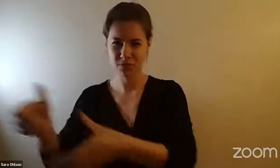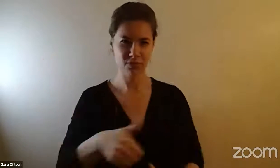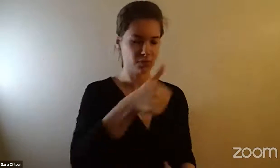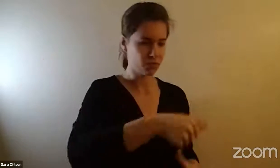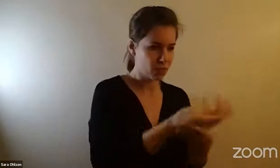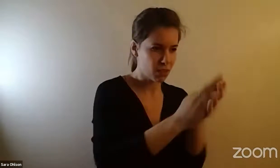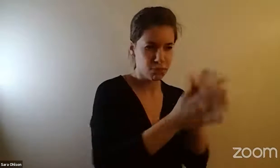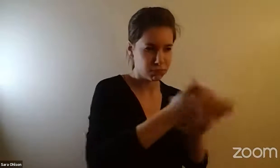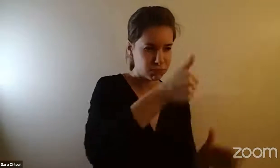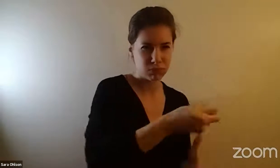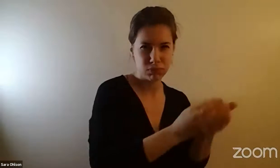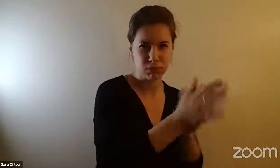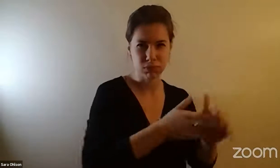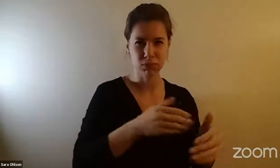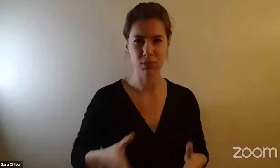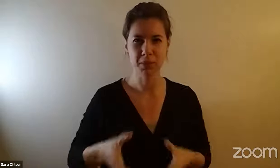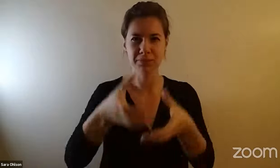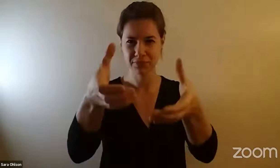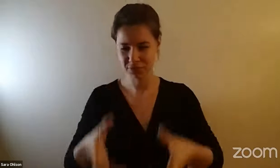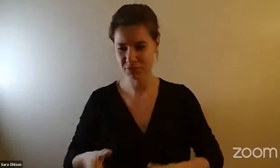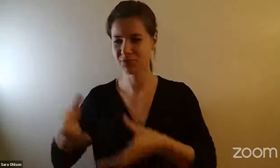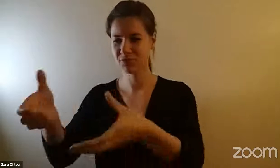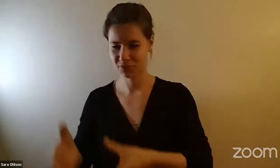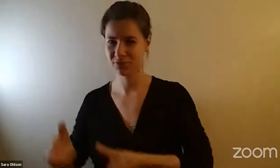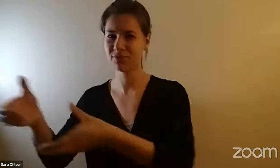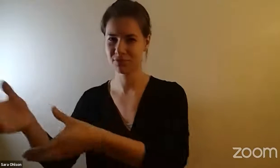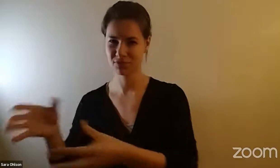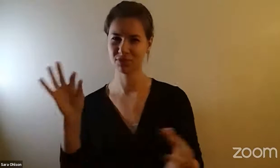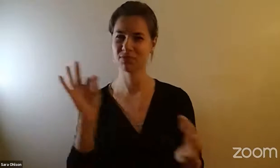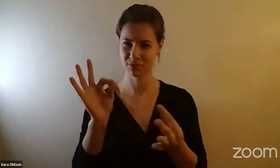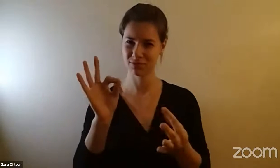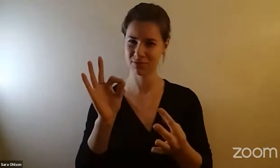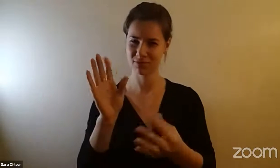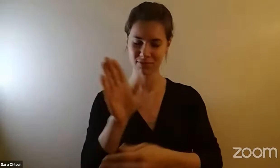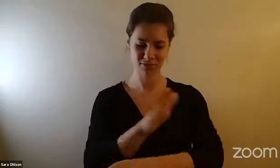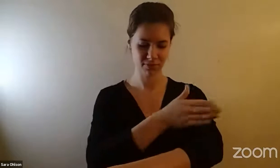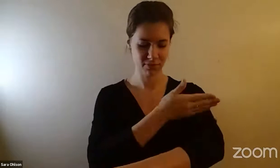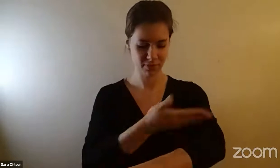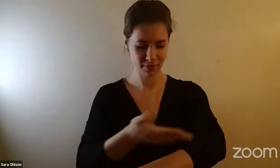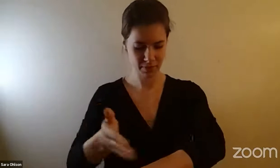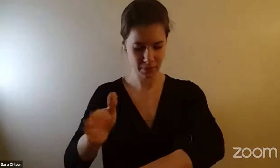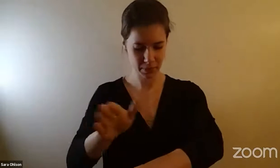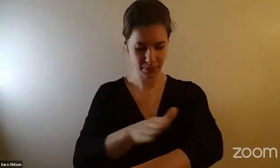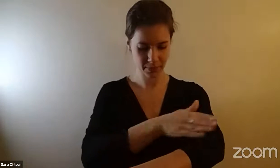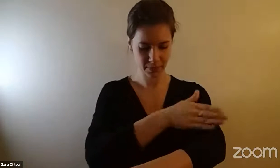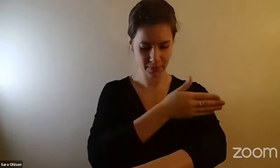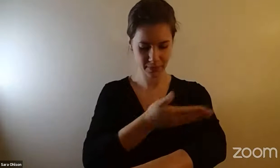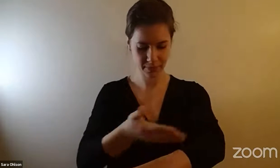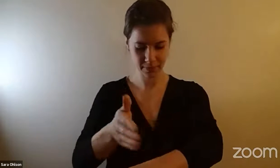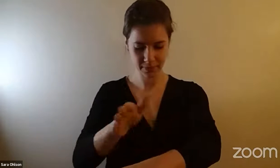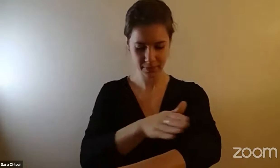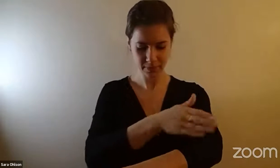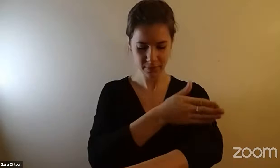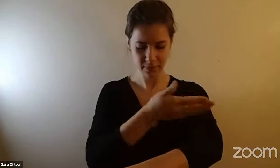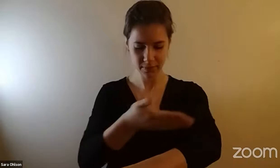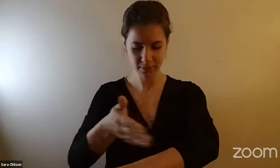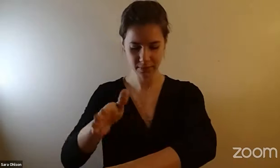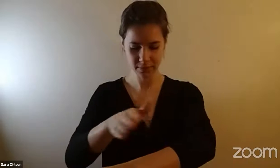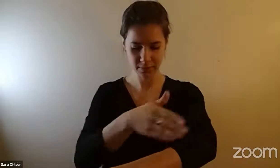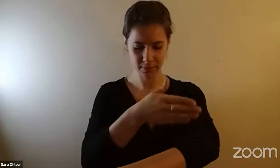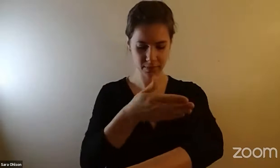camping, dancing, and traveling. She comes from a massive family and loves to spend time with all of